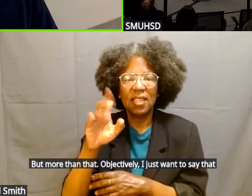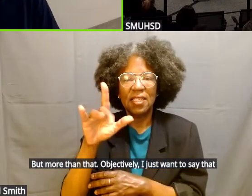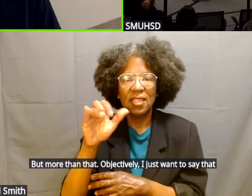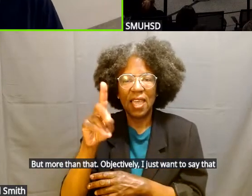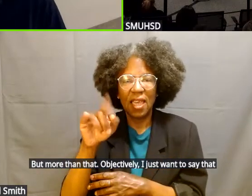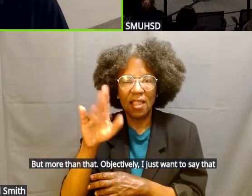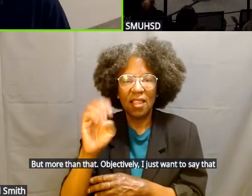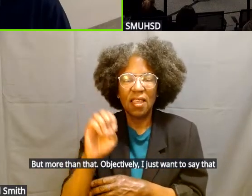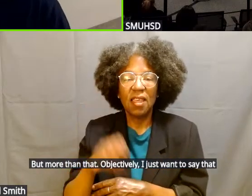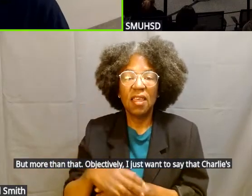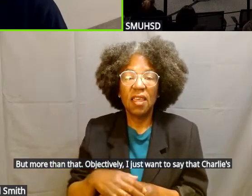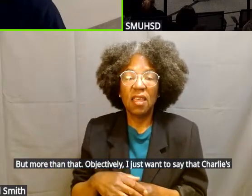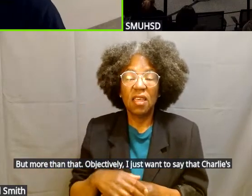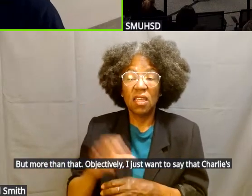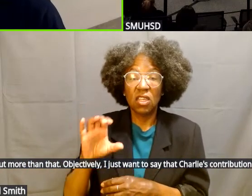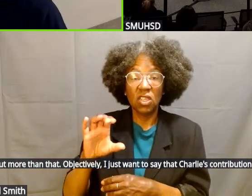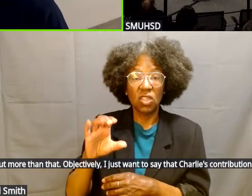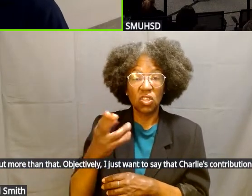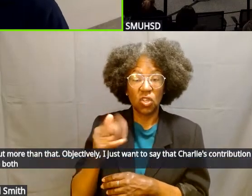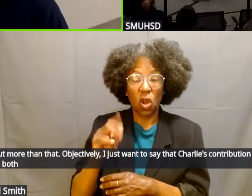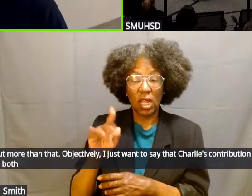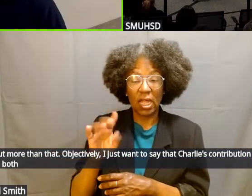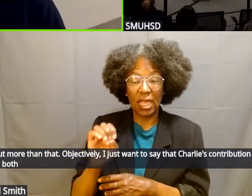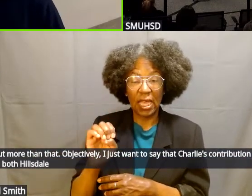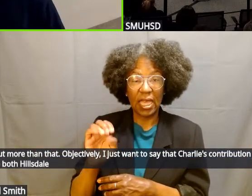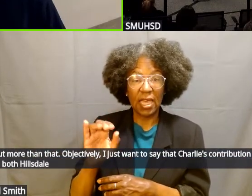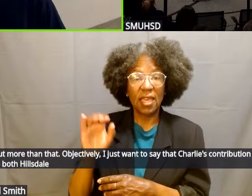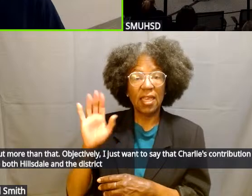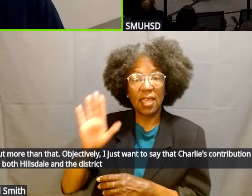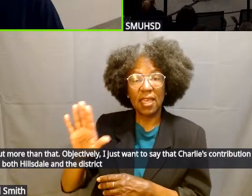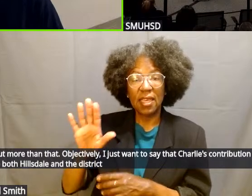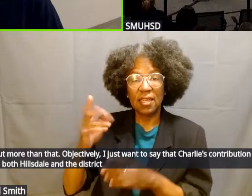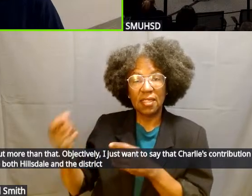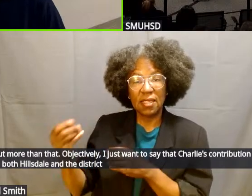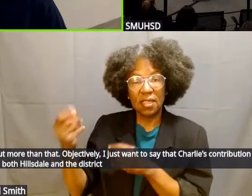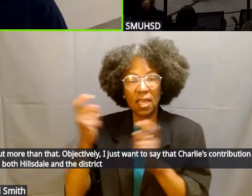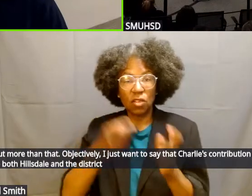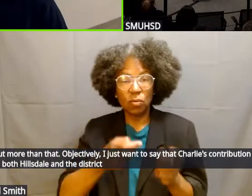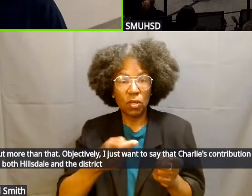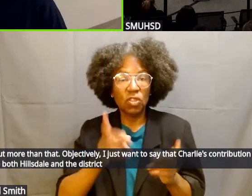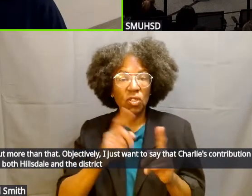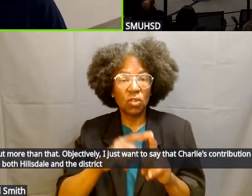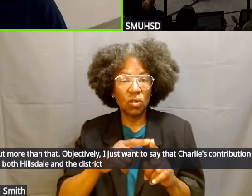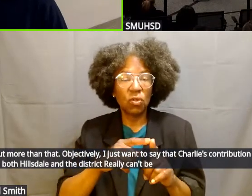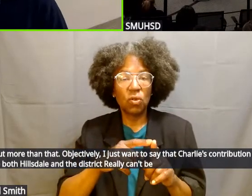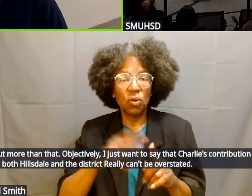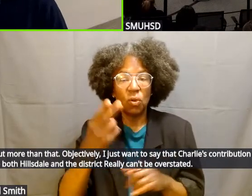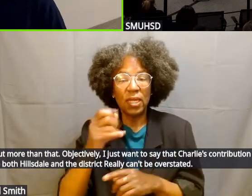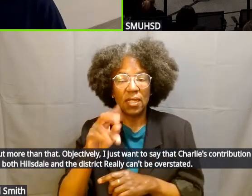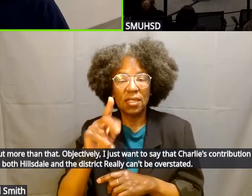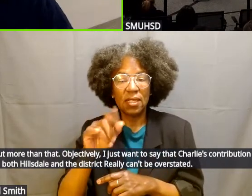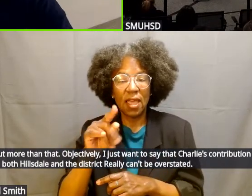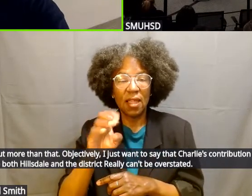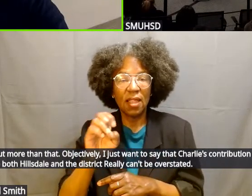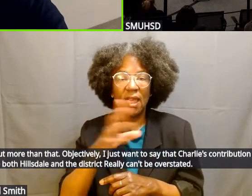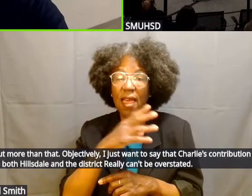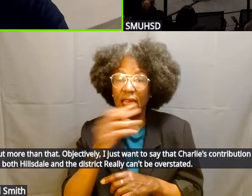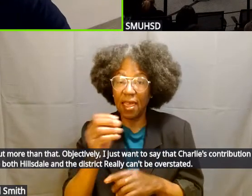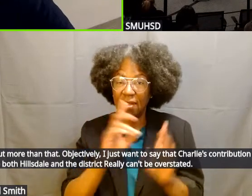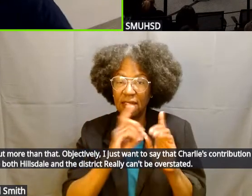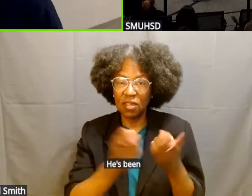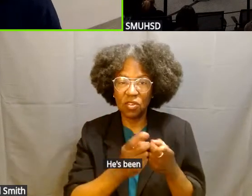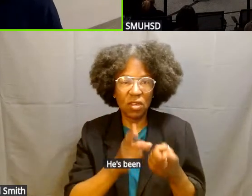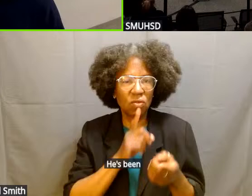Charlie's contribution to both Hillsdale and the district really can't be overstated. He's been an